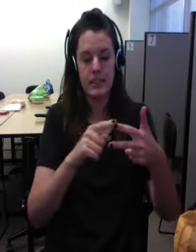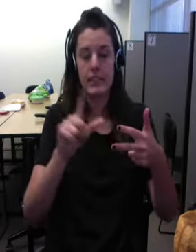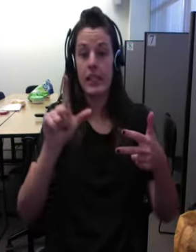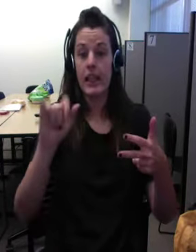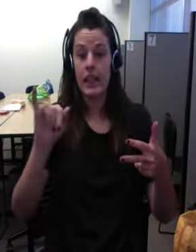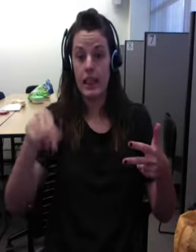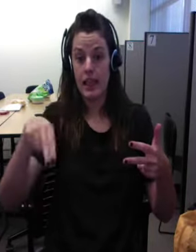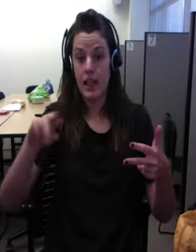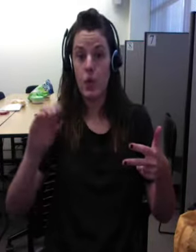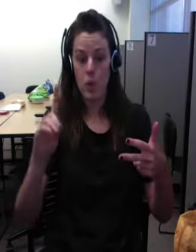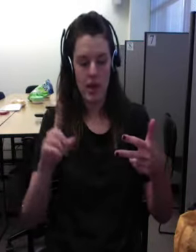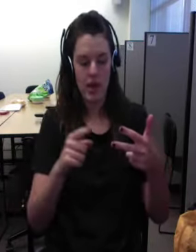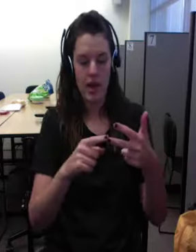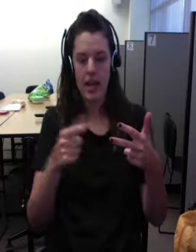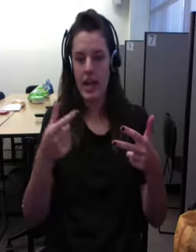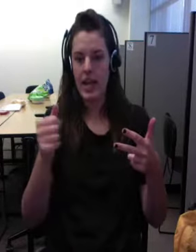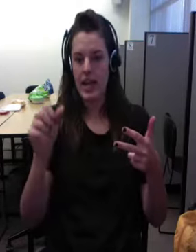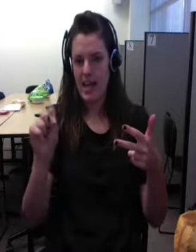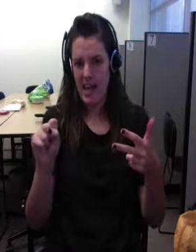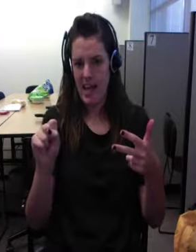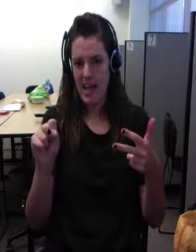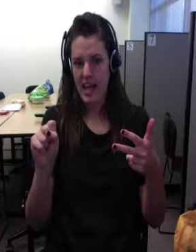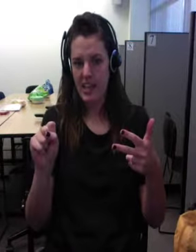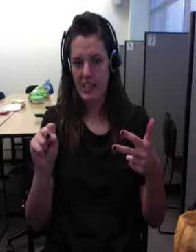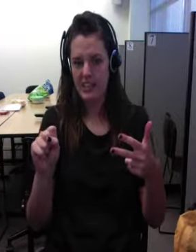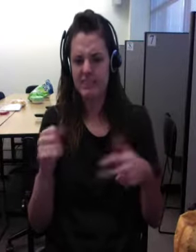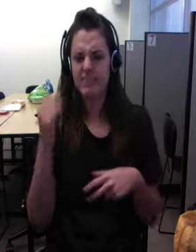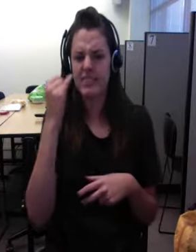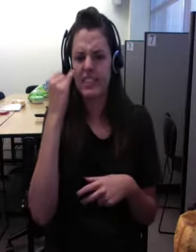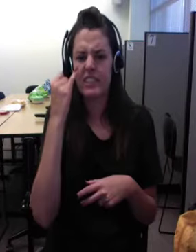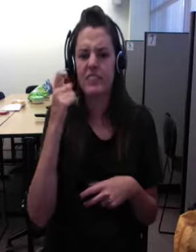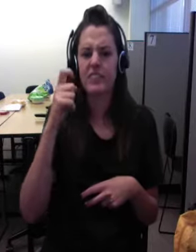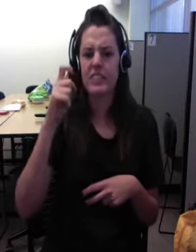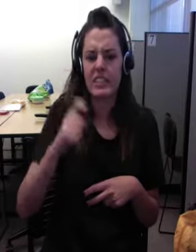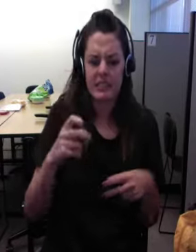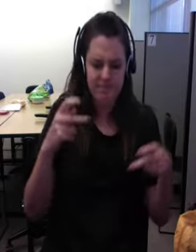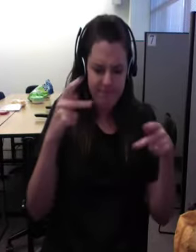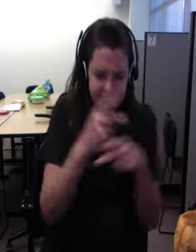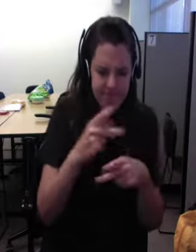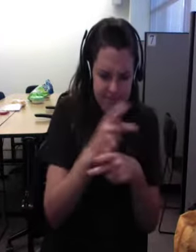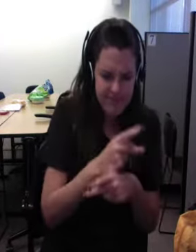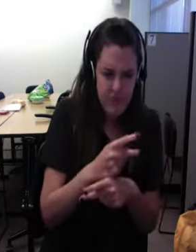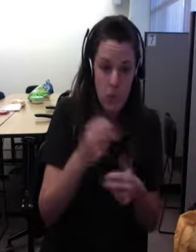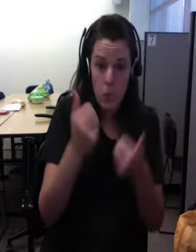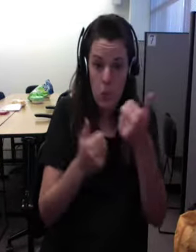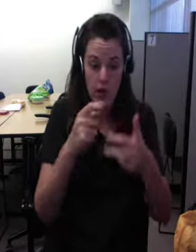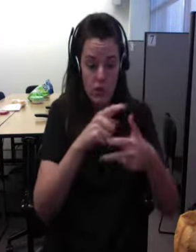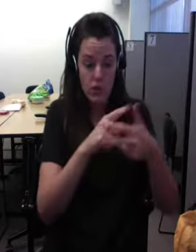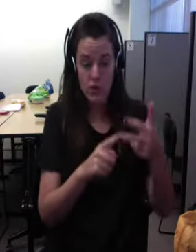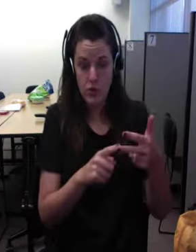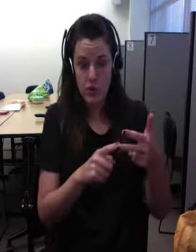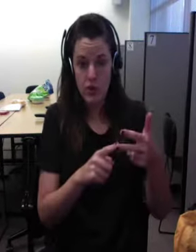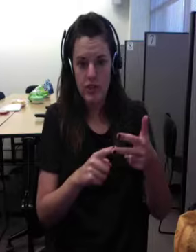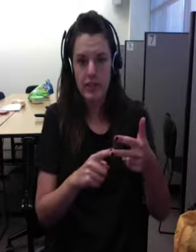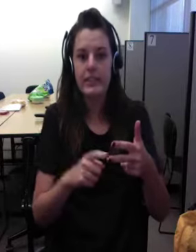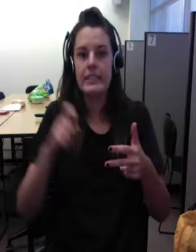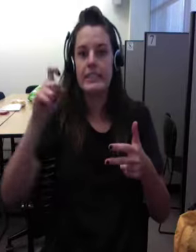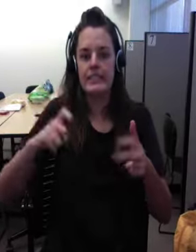out which state of matter something is in, we need to examine its properties. A property is the way that